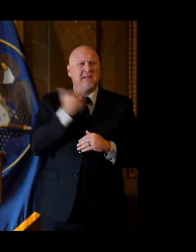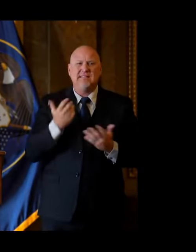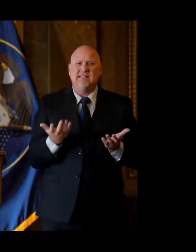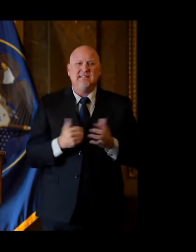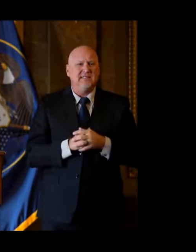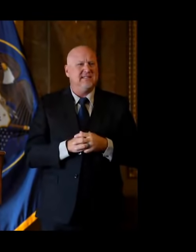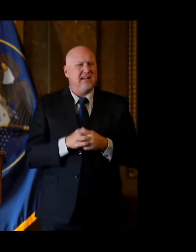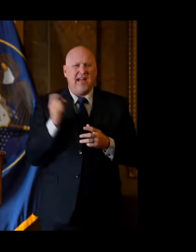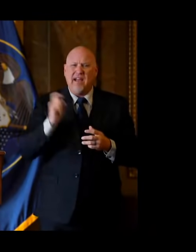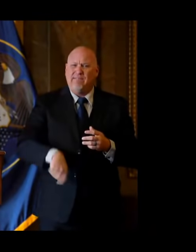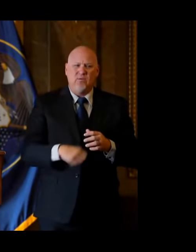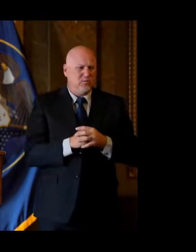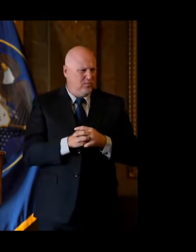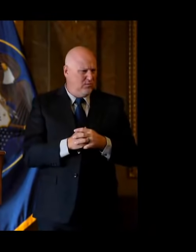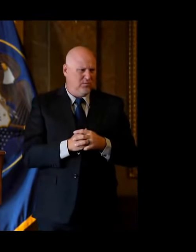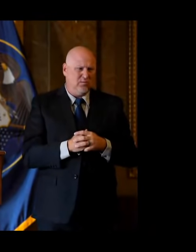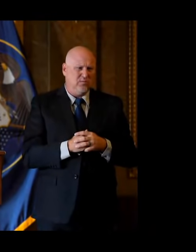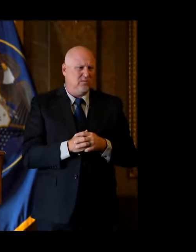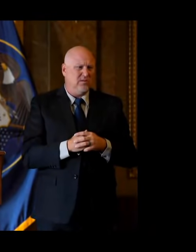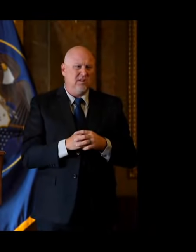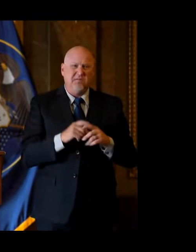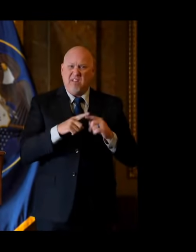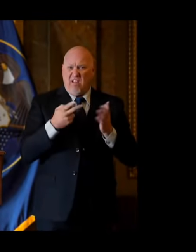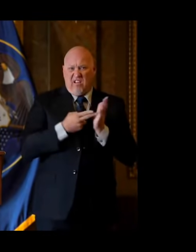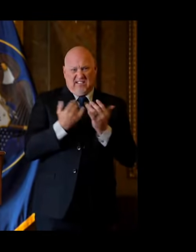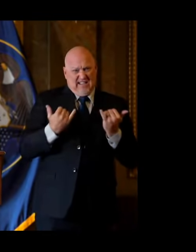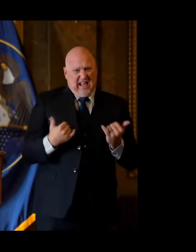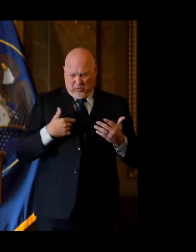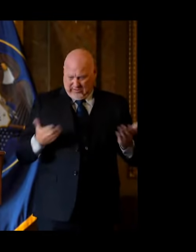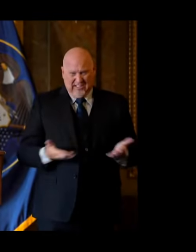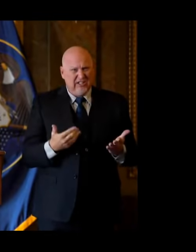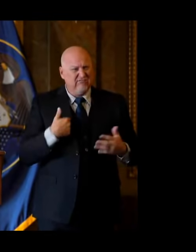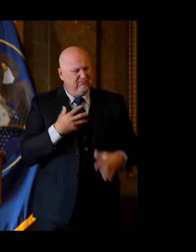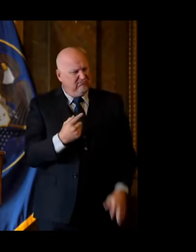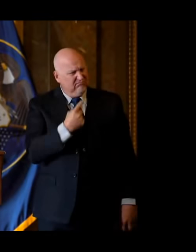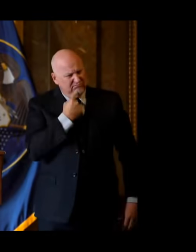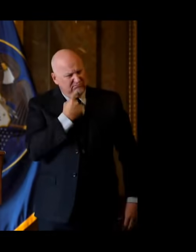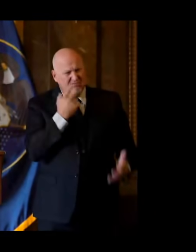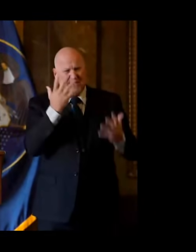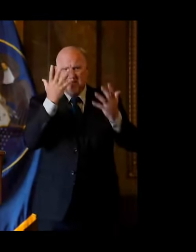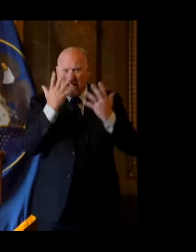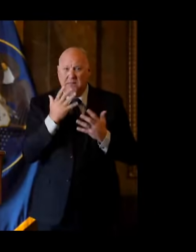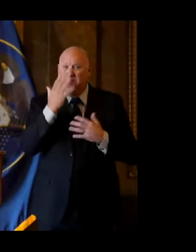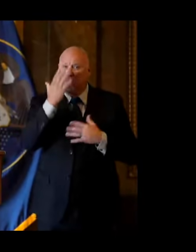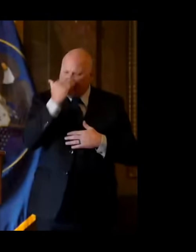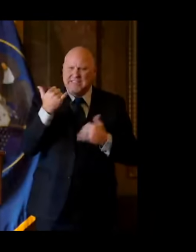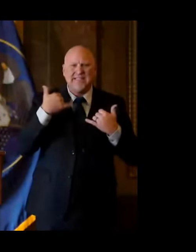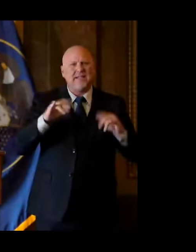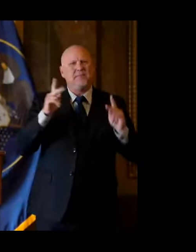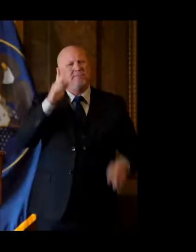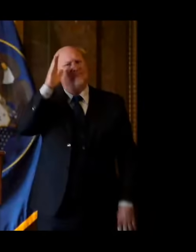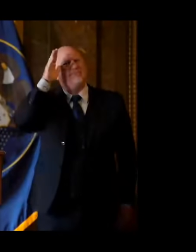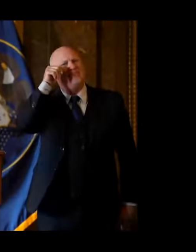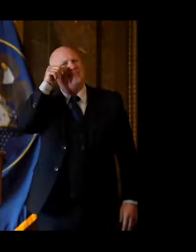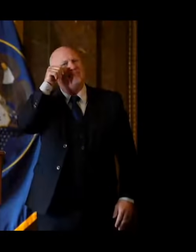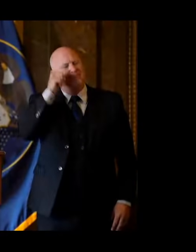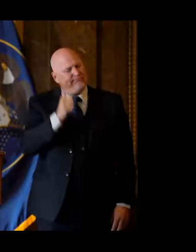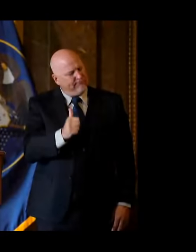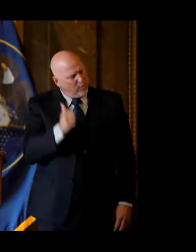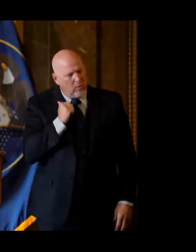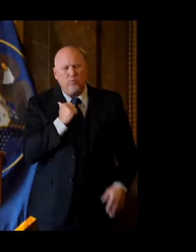discouraged by the large amounts of people who have not been vaccinated. And we will talk more about that shortly.